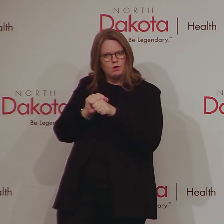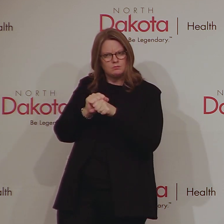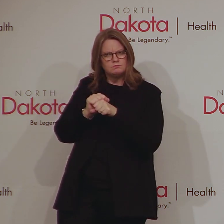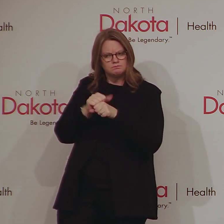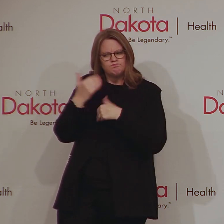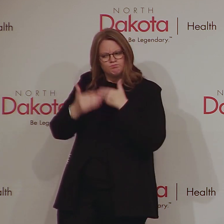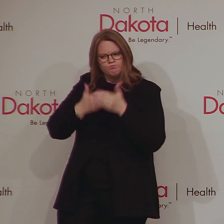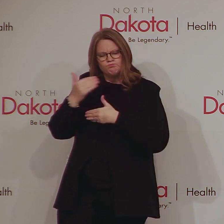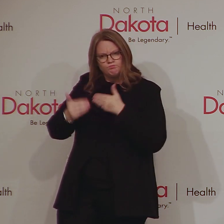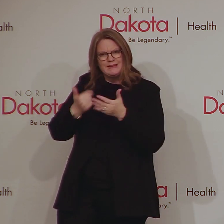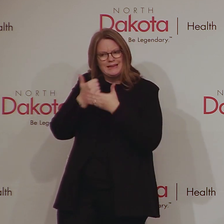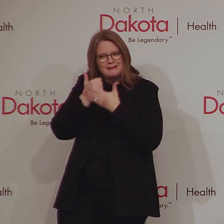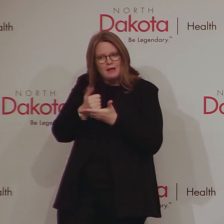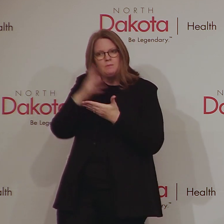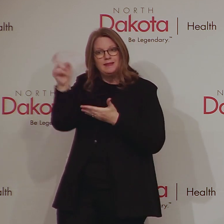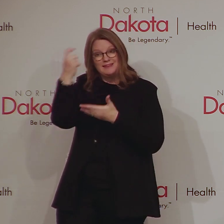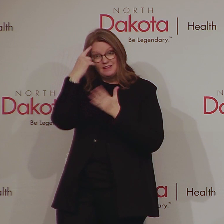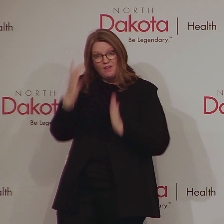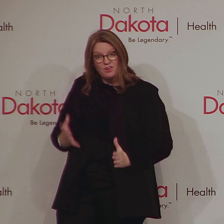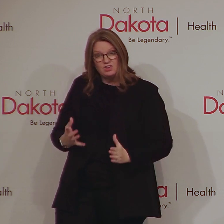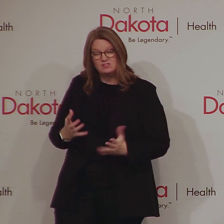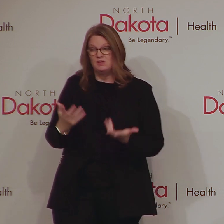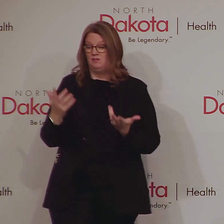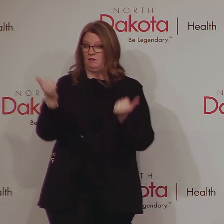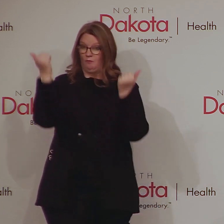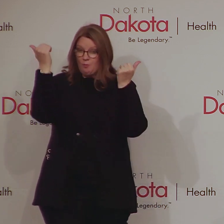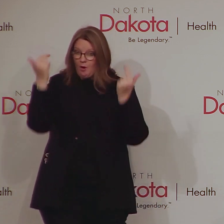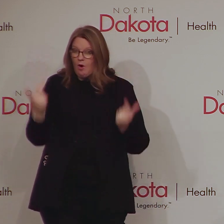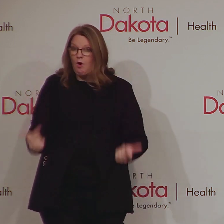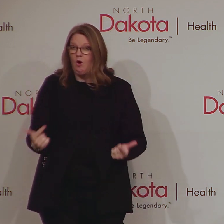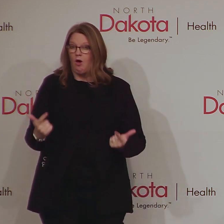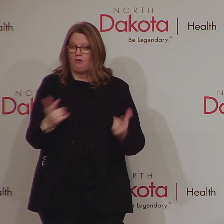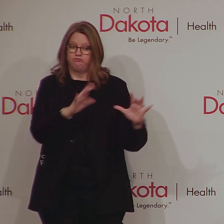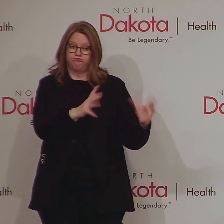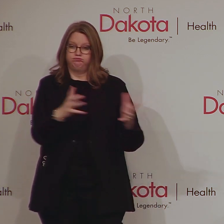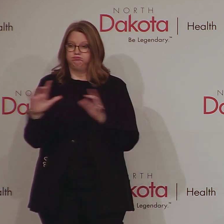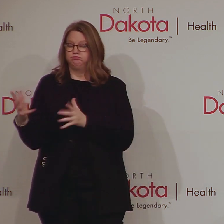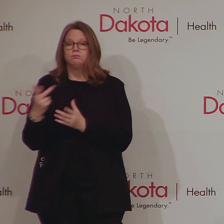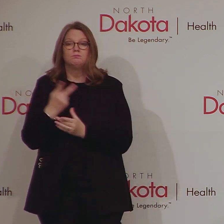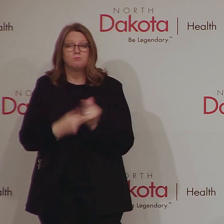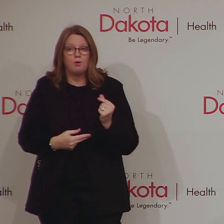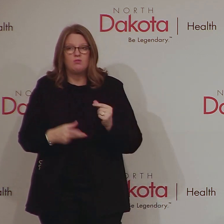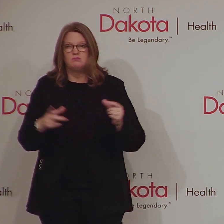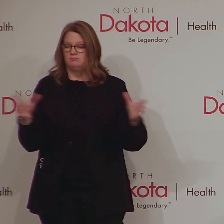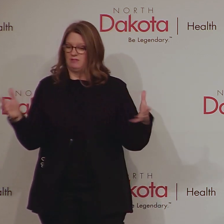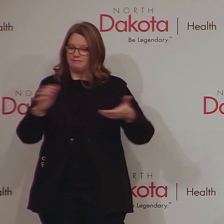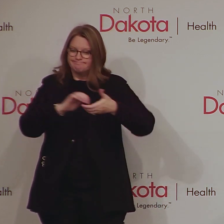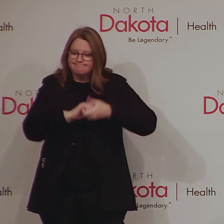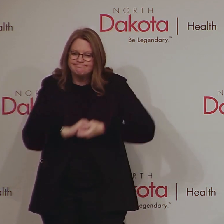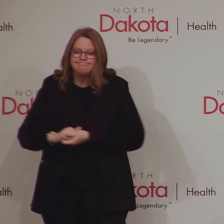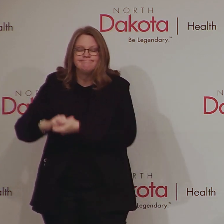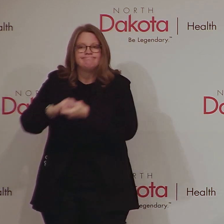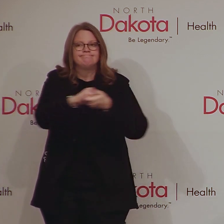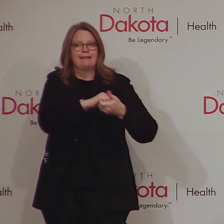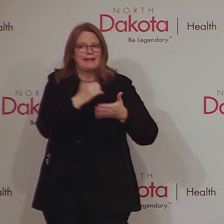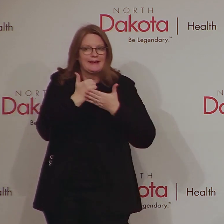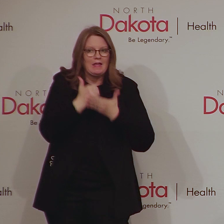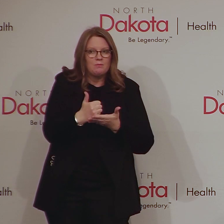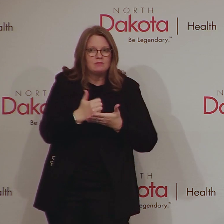force, helping governors of both parties around the country with the important strategies we've talked about, they